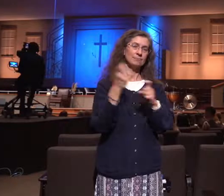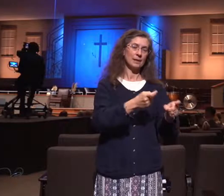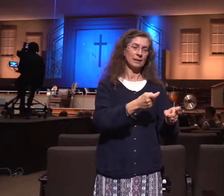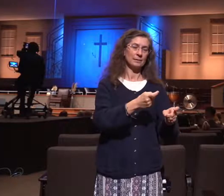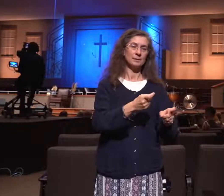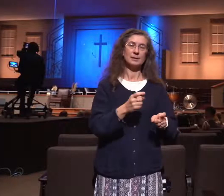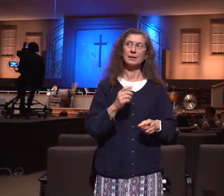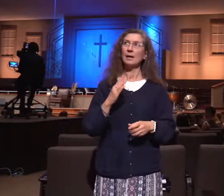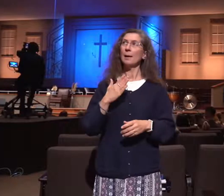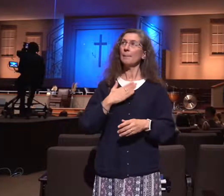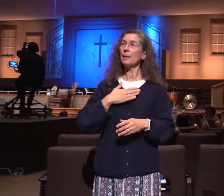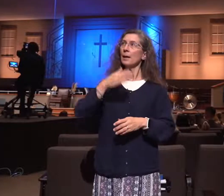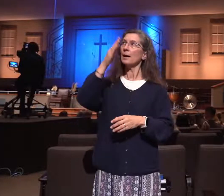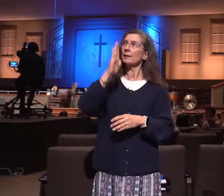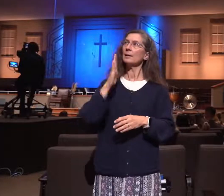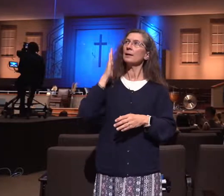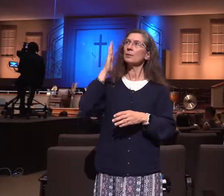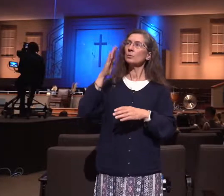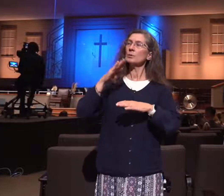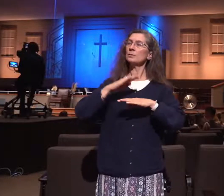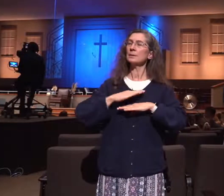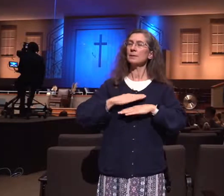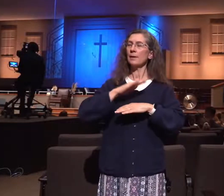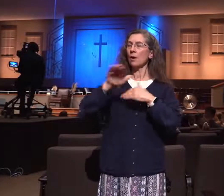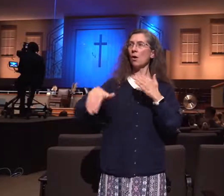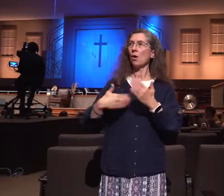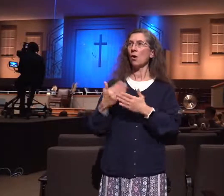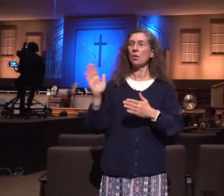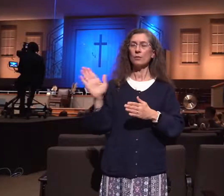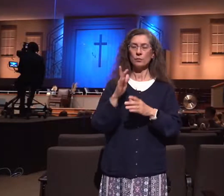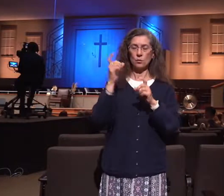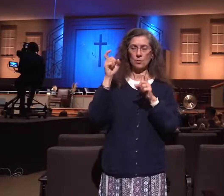My God shall provide all your need.